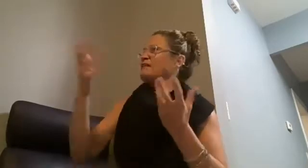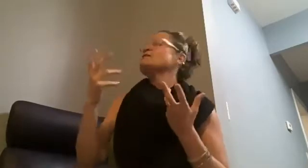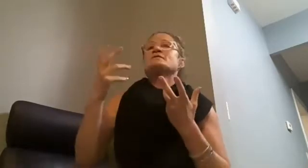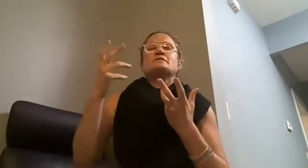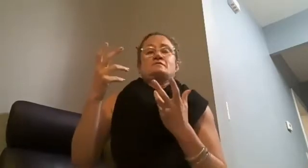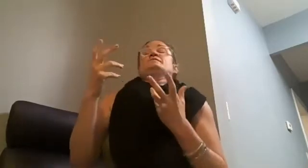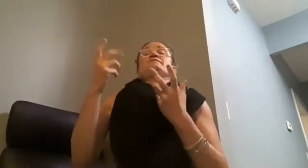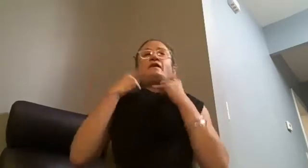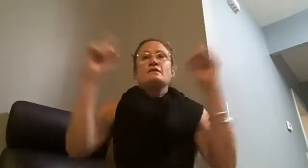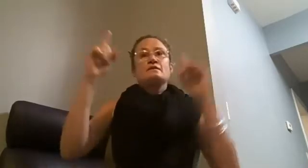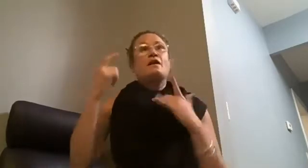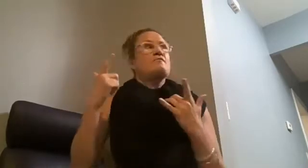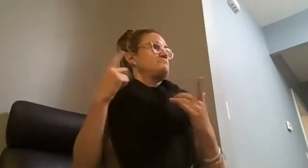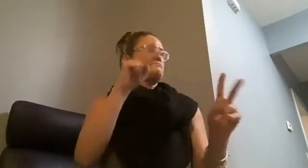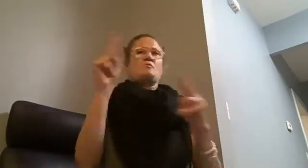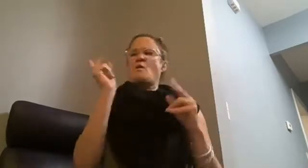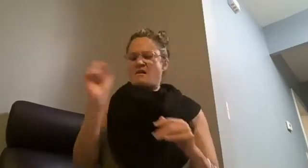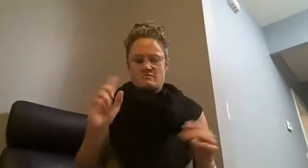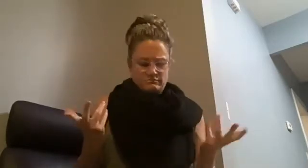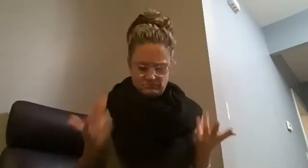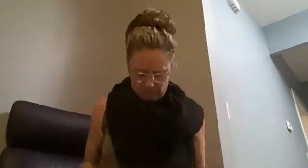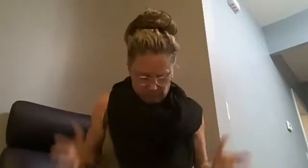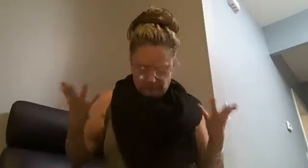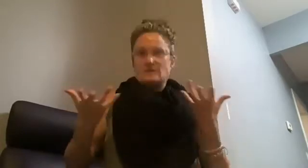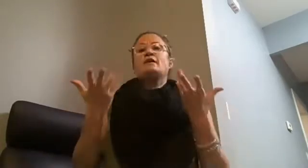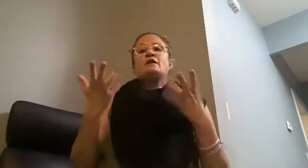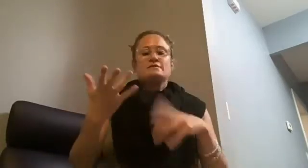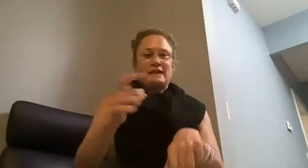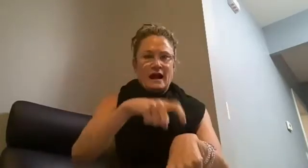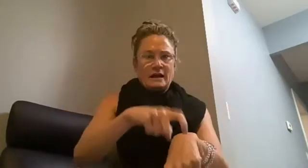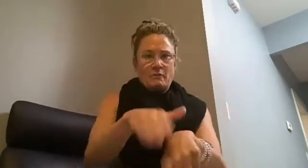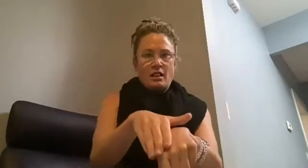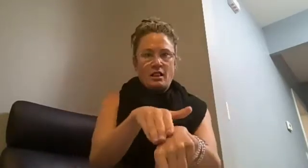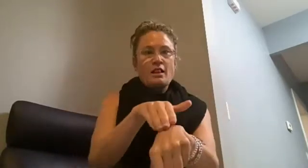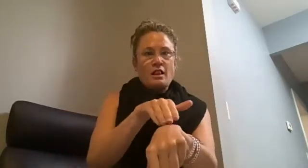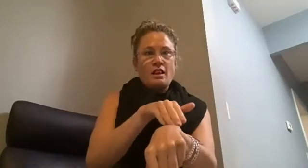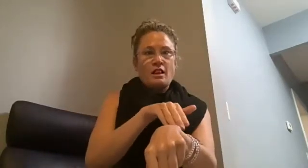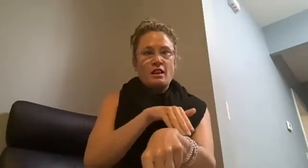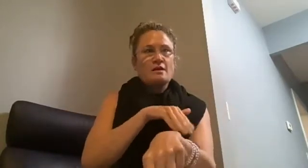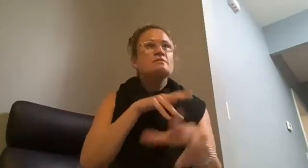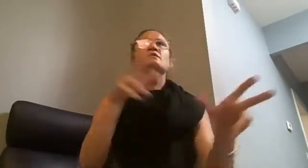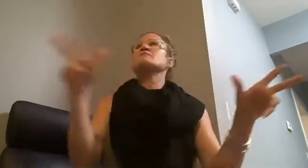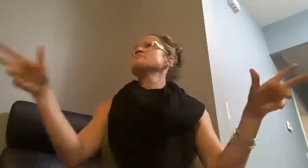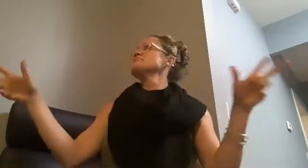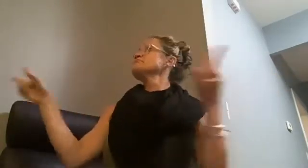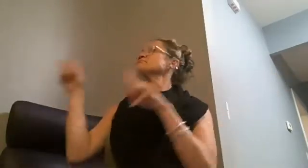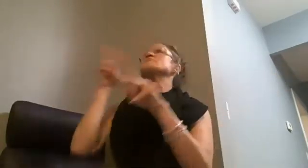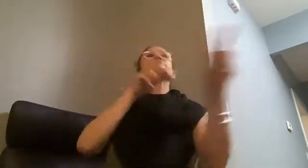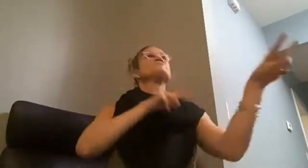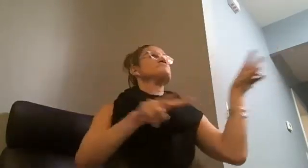blackout in an unknown situation, you sort of can slow down time and take in all of the surrounding elements and put together how it is